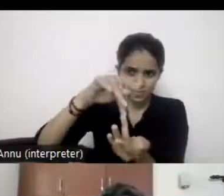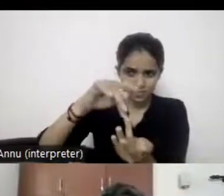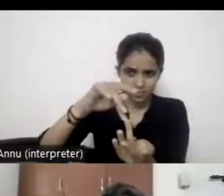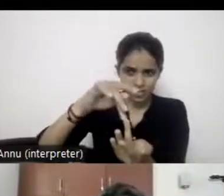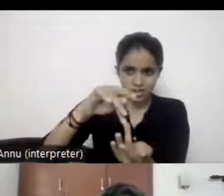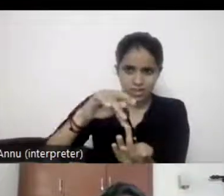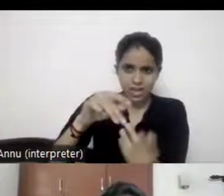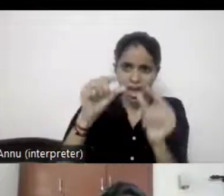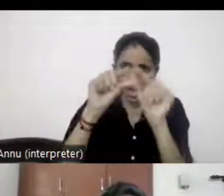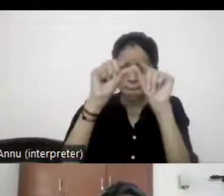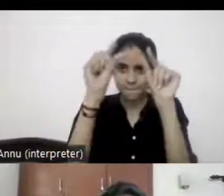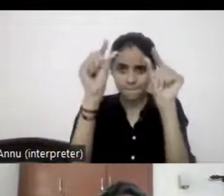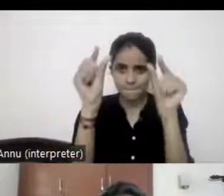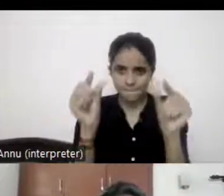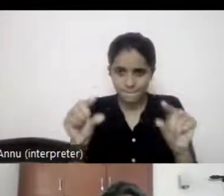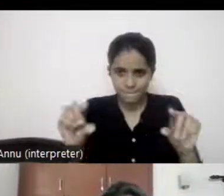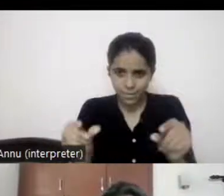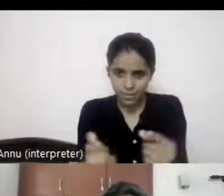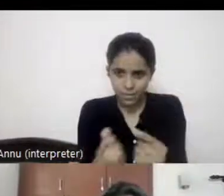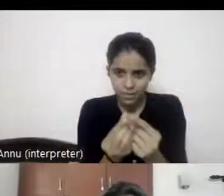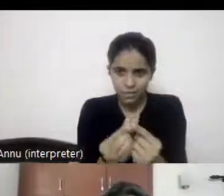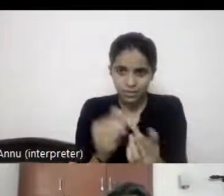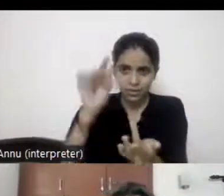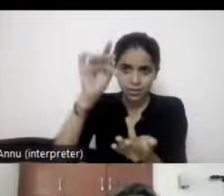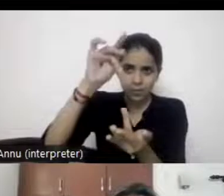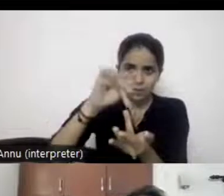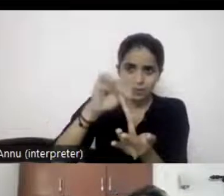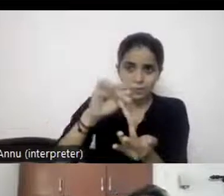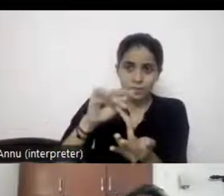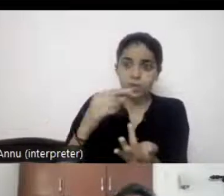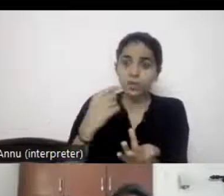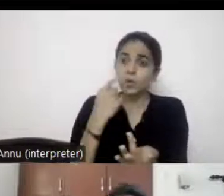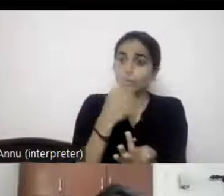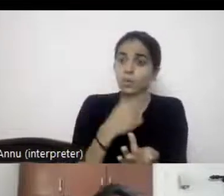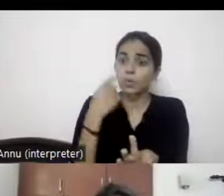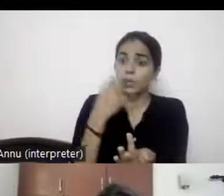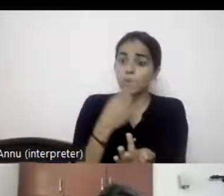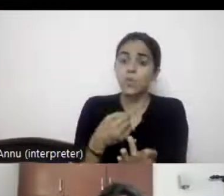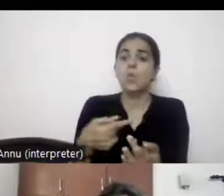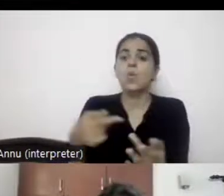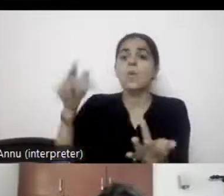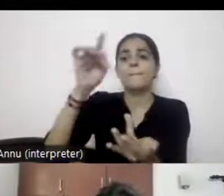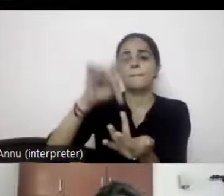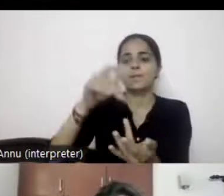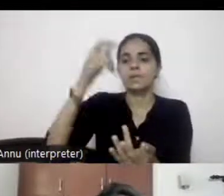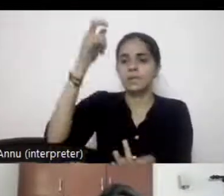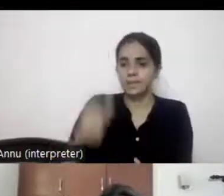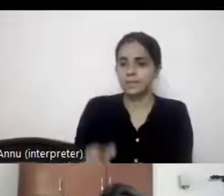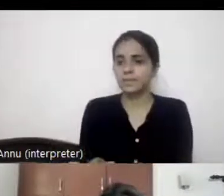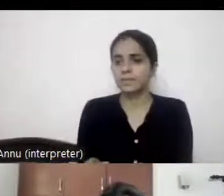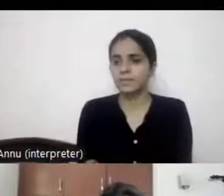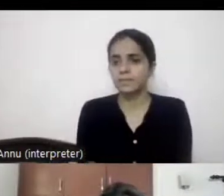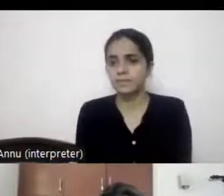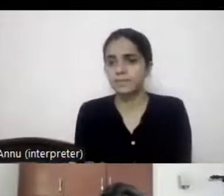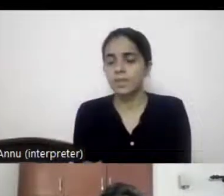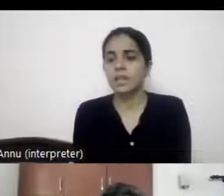bell. Who would be at the extremes of the bell? Somebody who is a deviant figure. Somebody like a